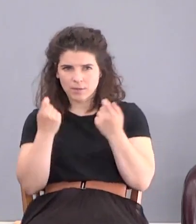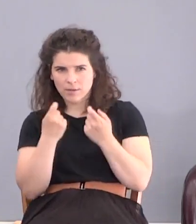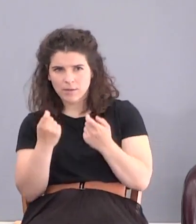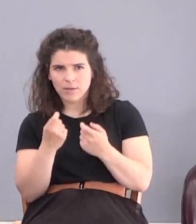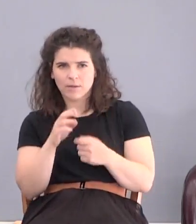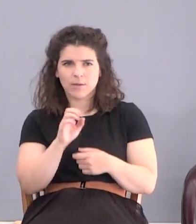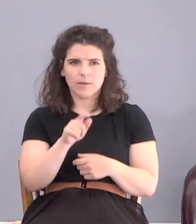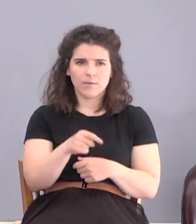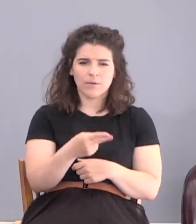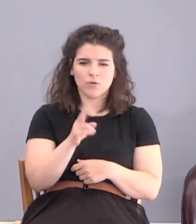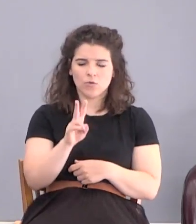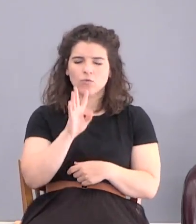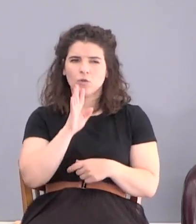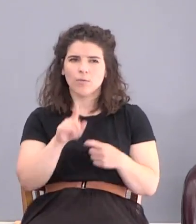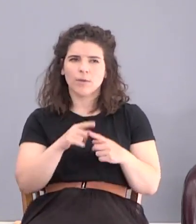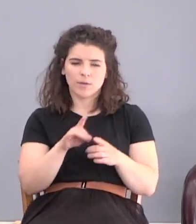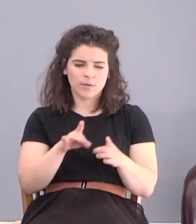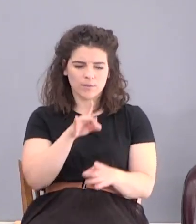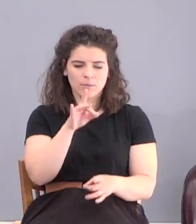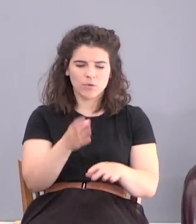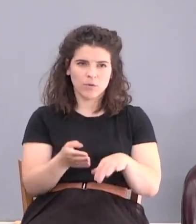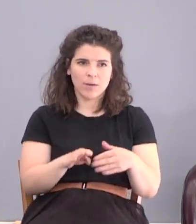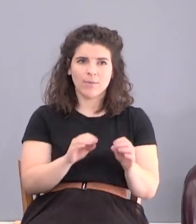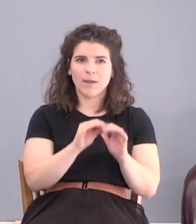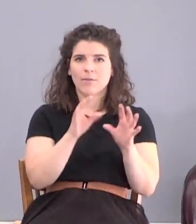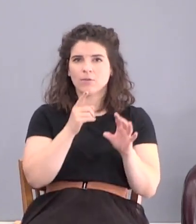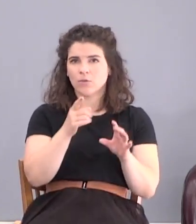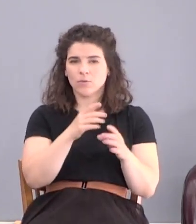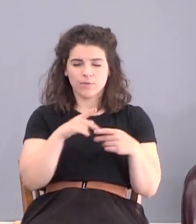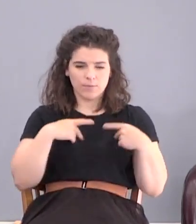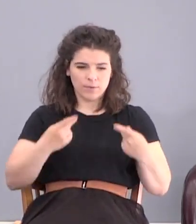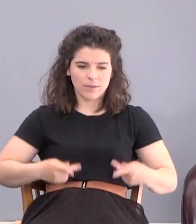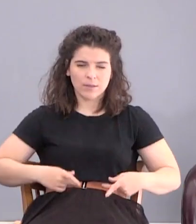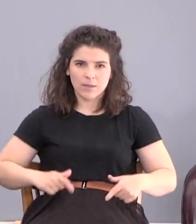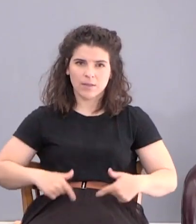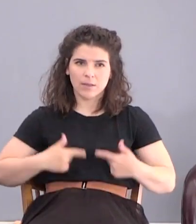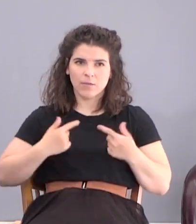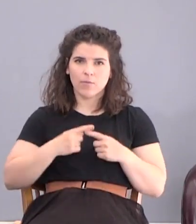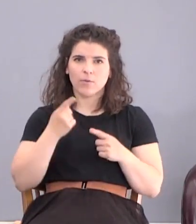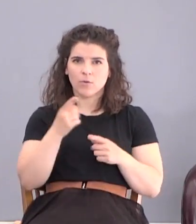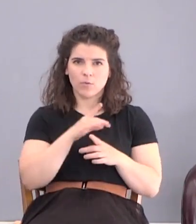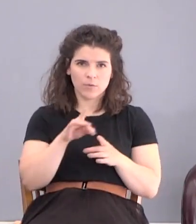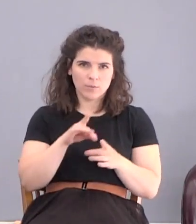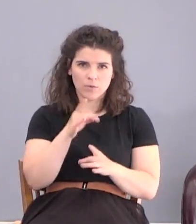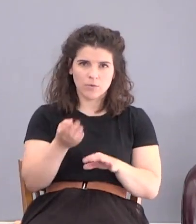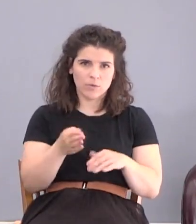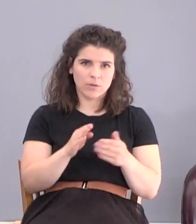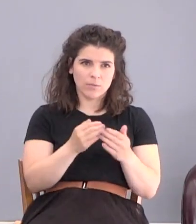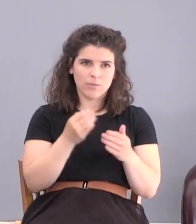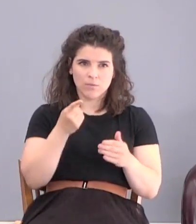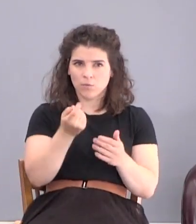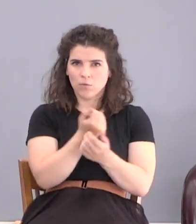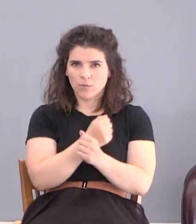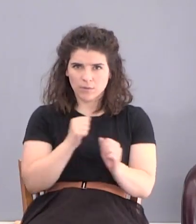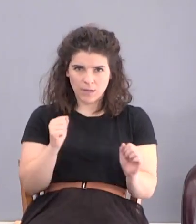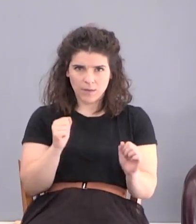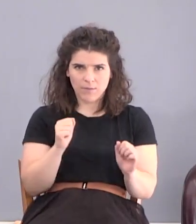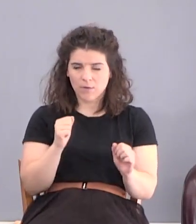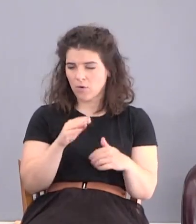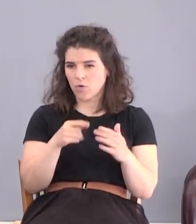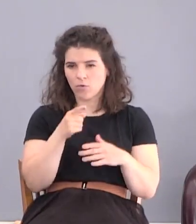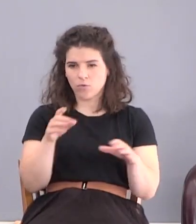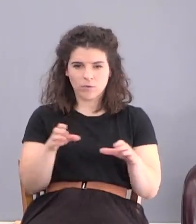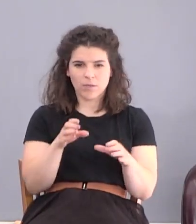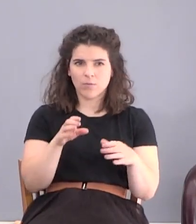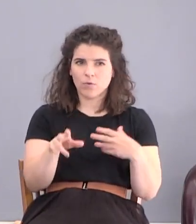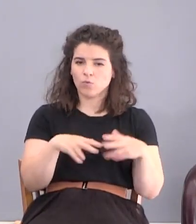he's talking about the spiritual death. Obviously, you were physically alive, but you were spiritually dead before you were saved. And all you did was